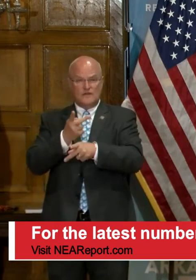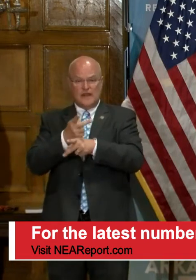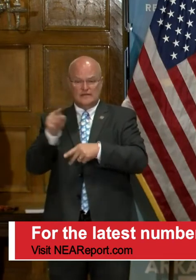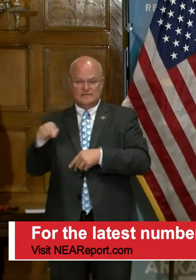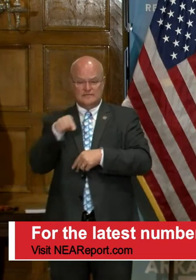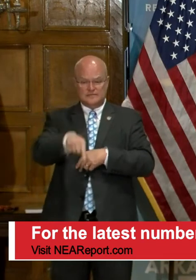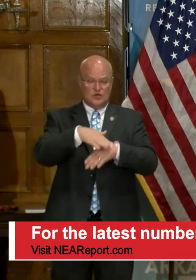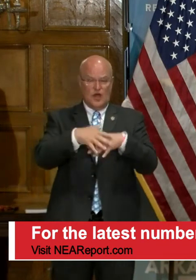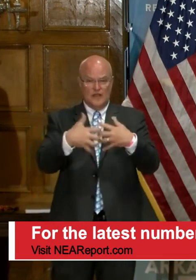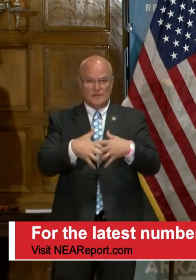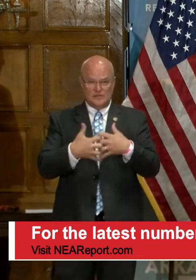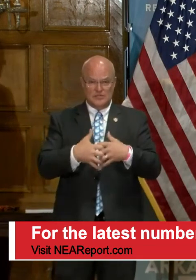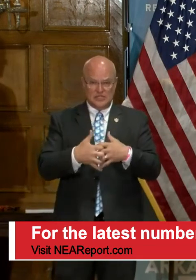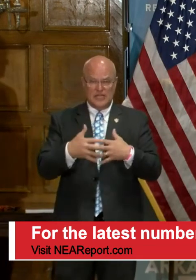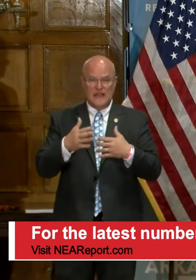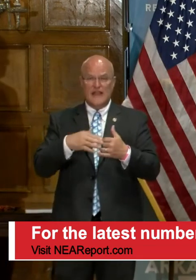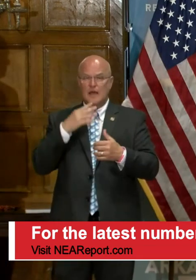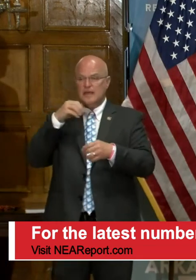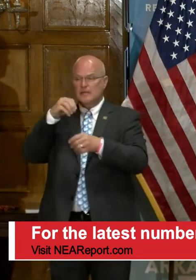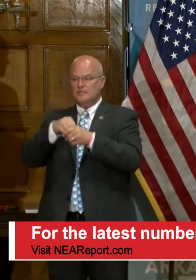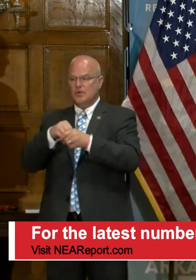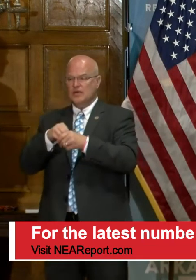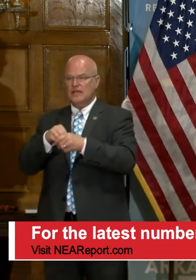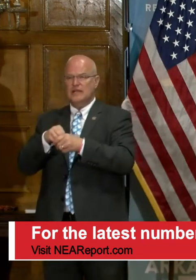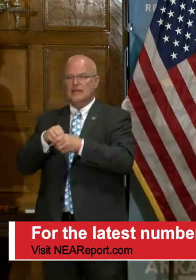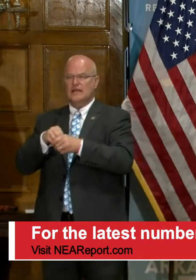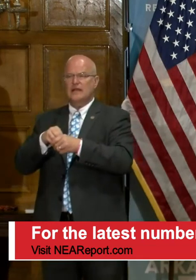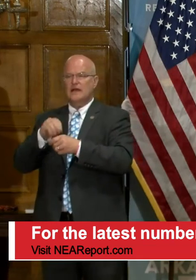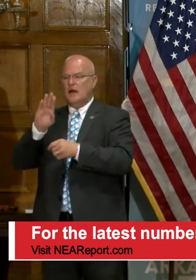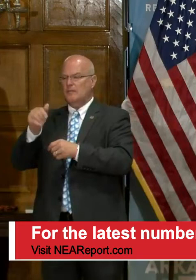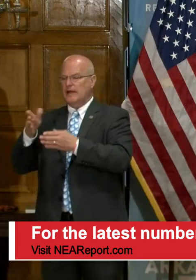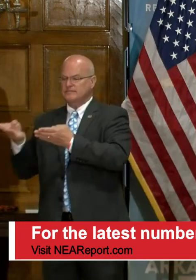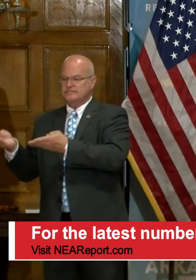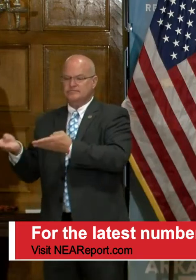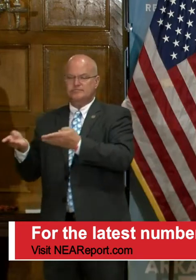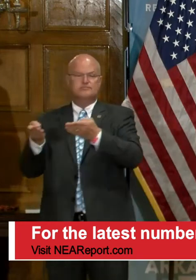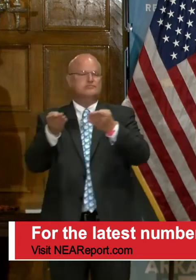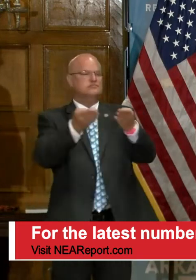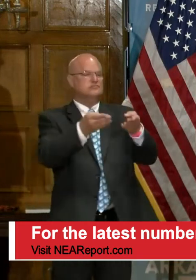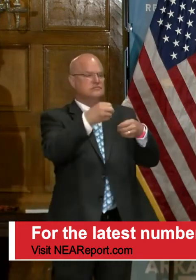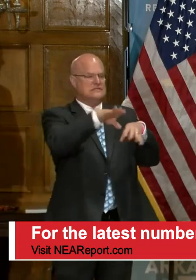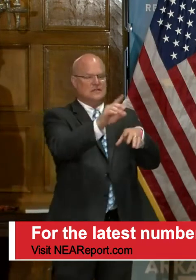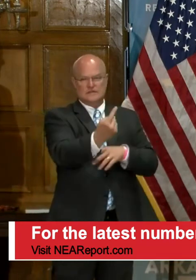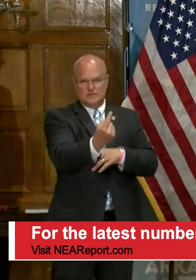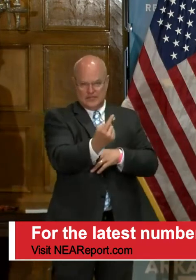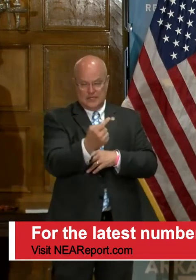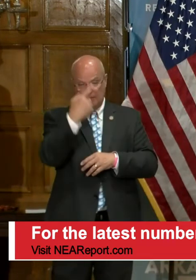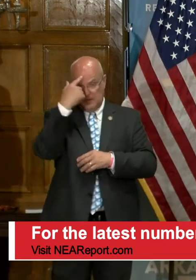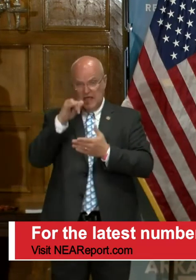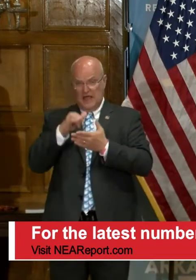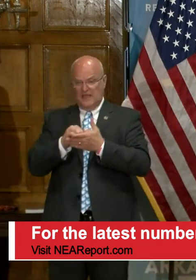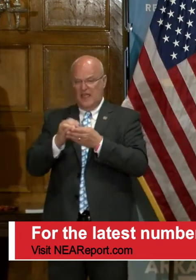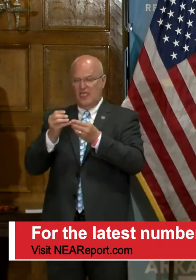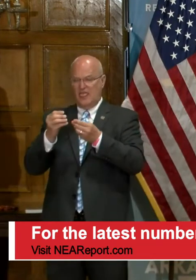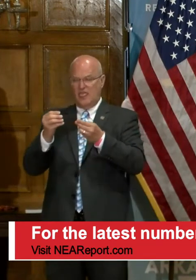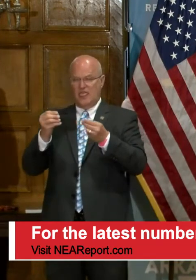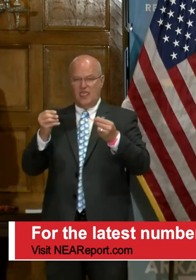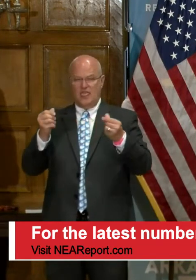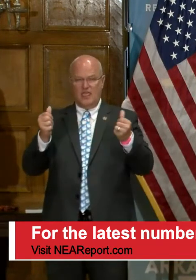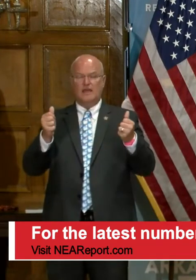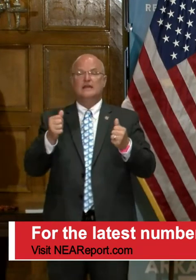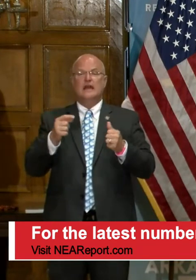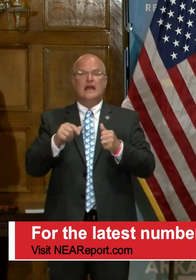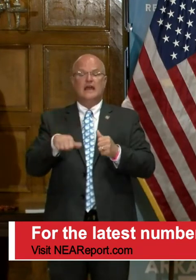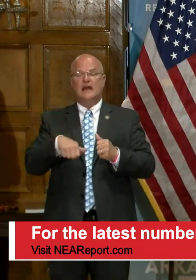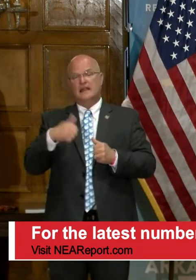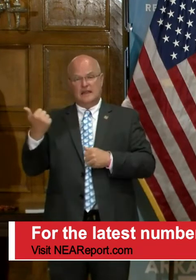put directly on the machine rather than being put in transport media and sent off someplace, because that dilutes the sample. And